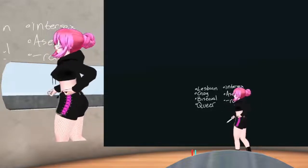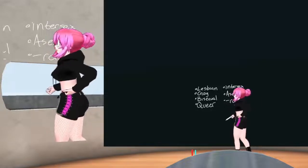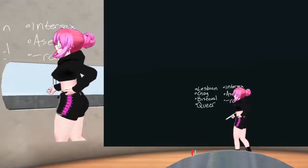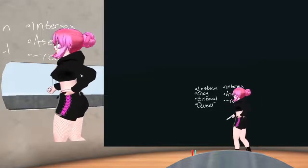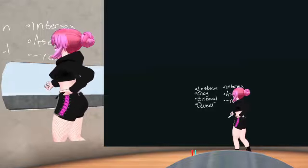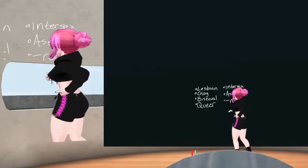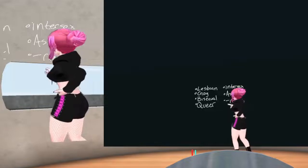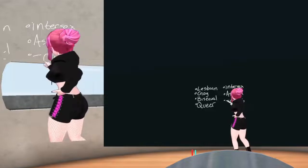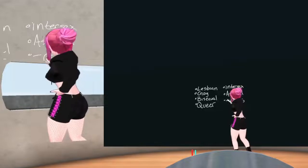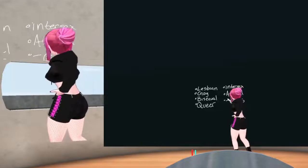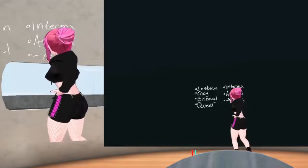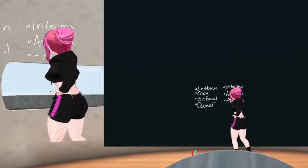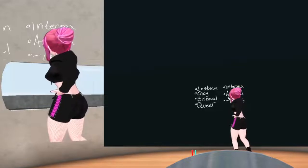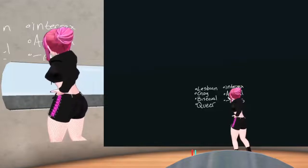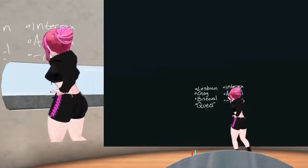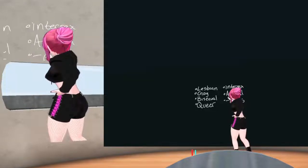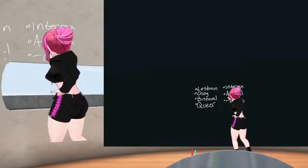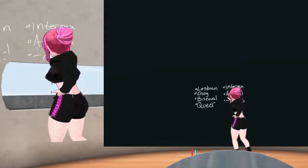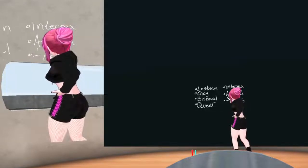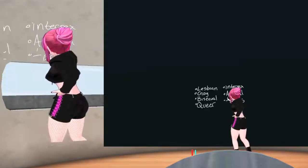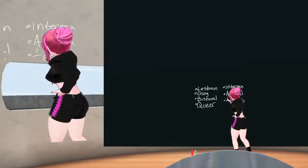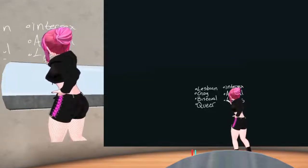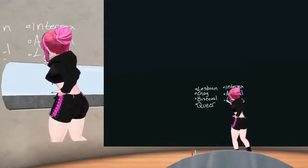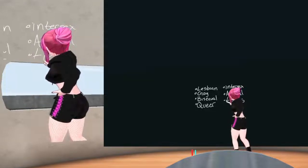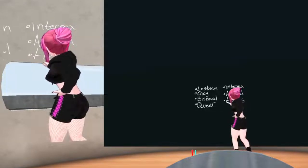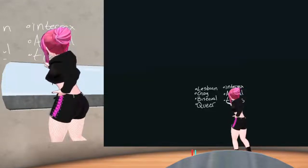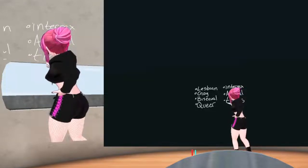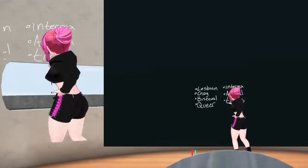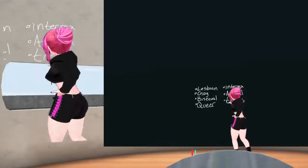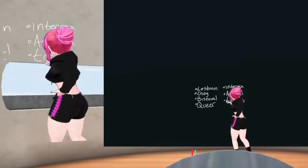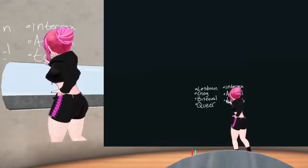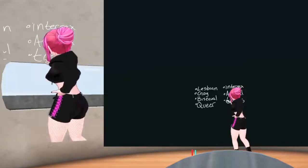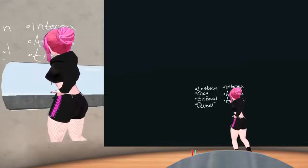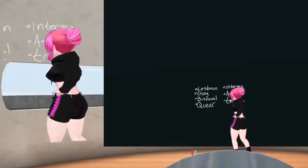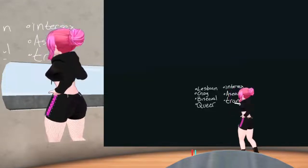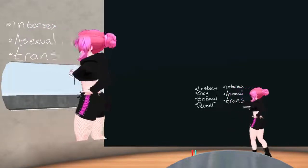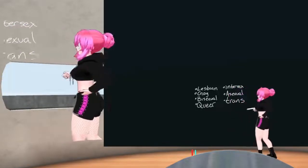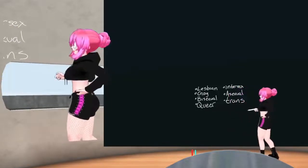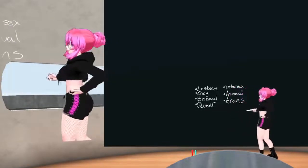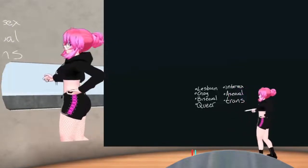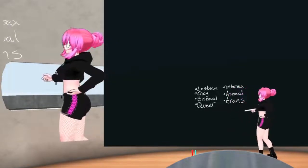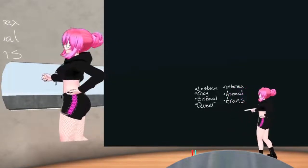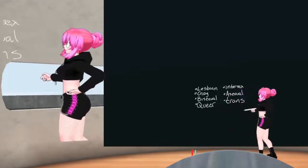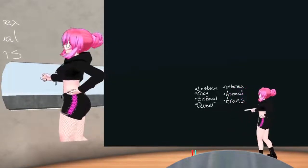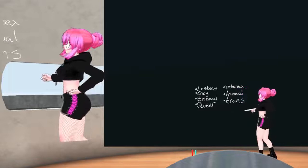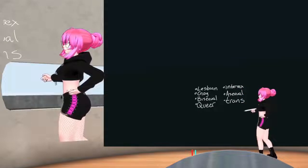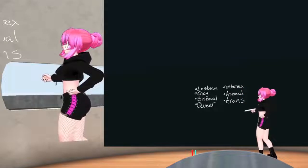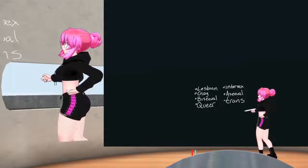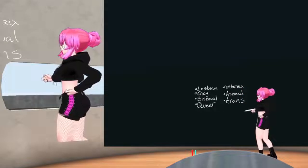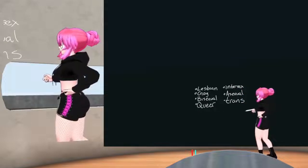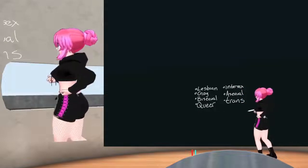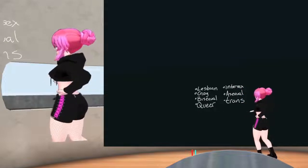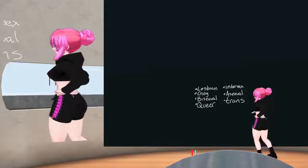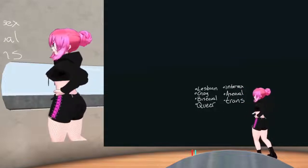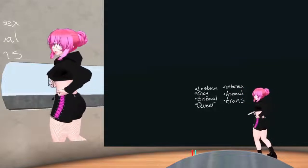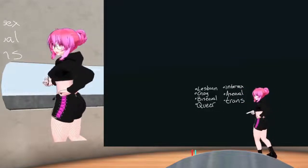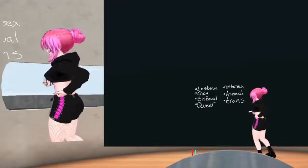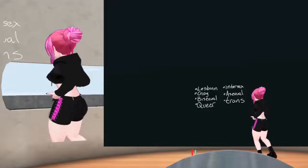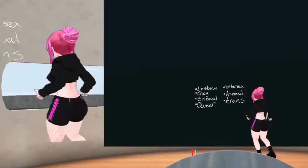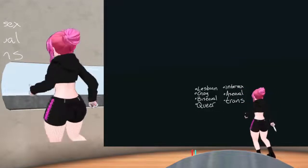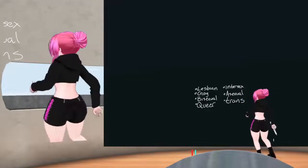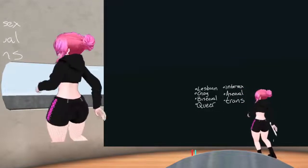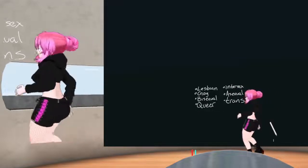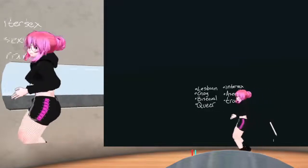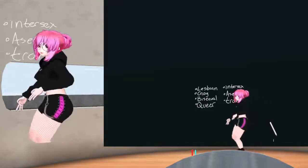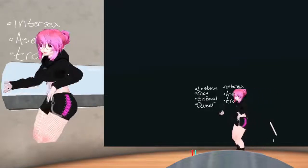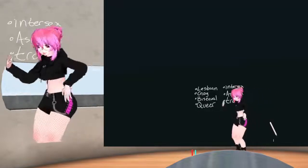That's for me. Lagged. The up and down Lagged. didn't show for everybody. Yeah. Is that better? It's weird. Yes. Yeah. Okay. Don't